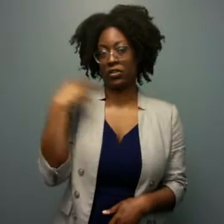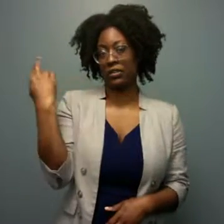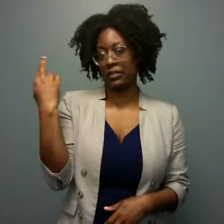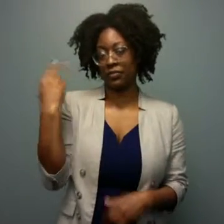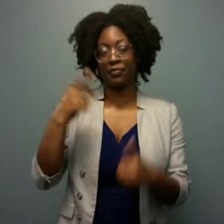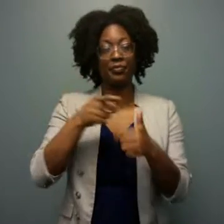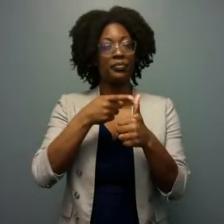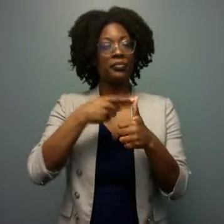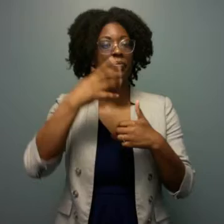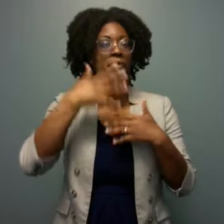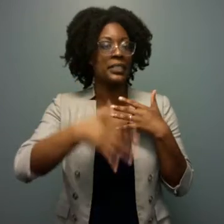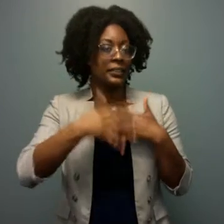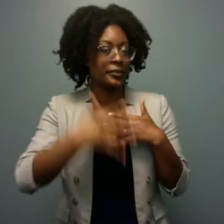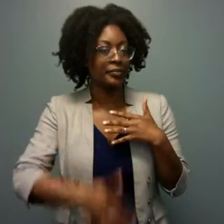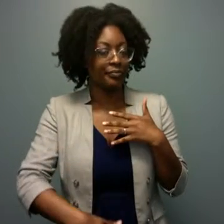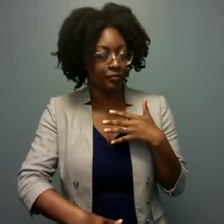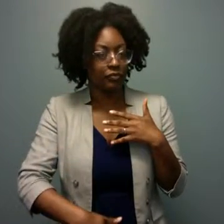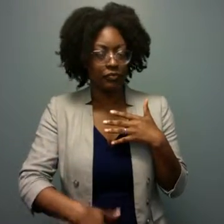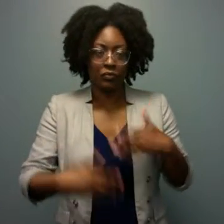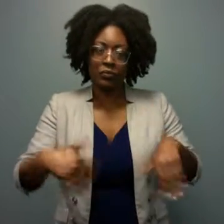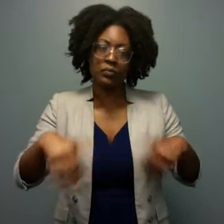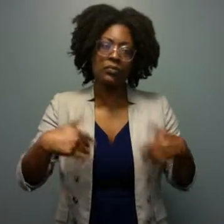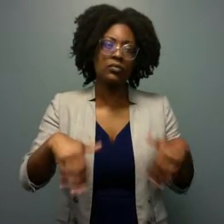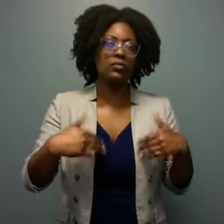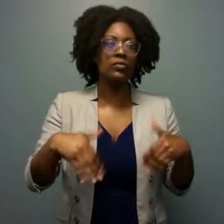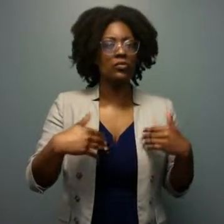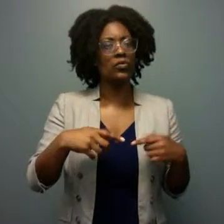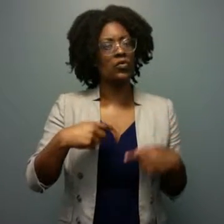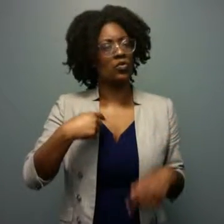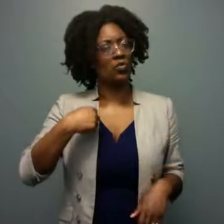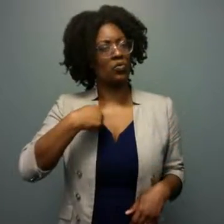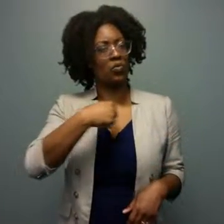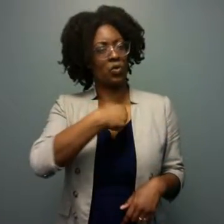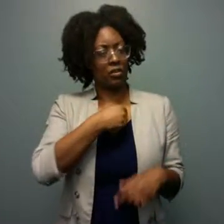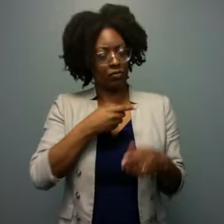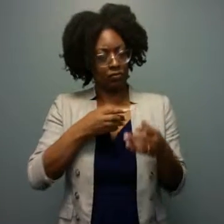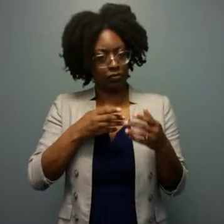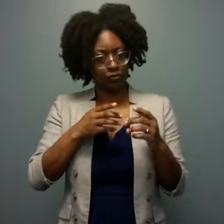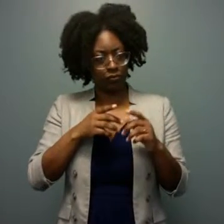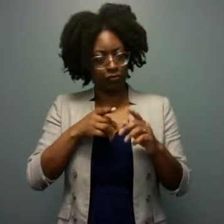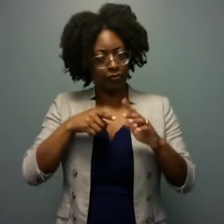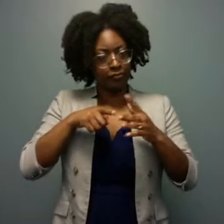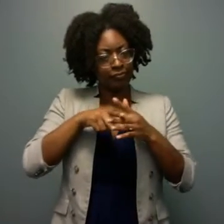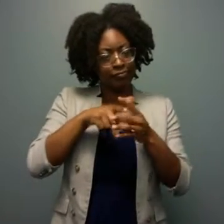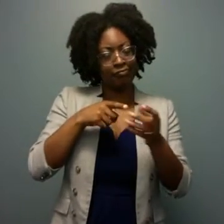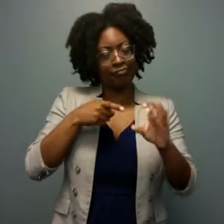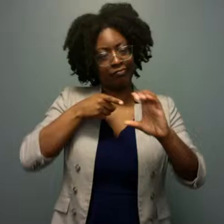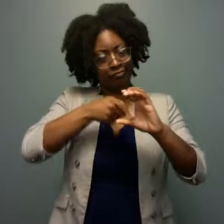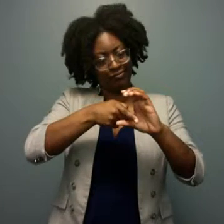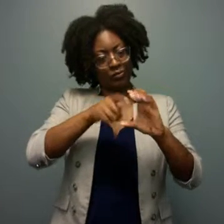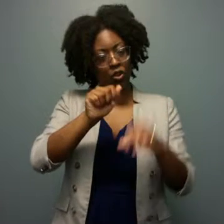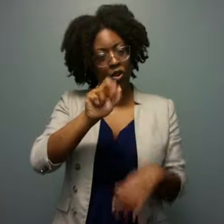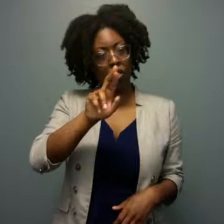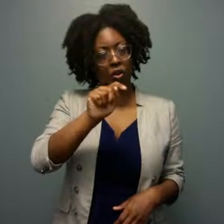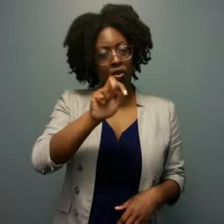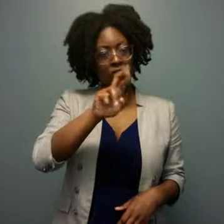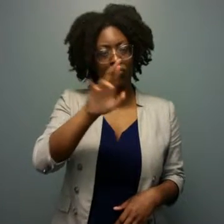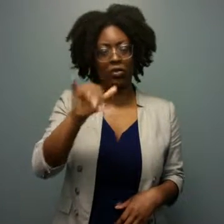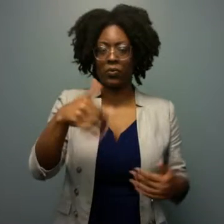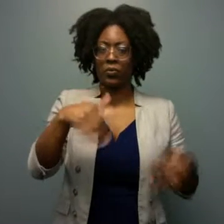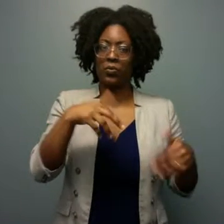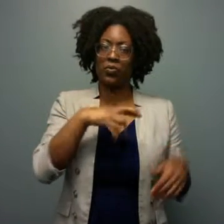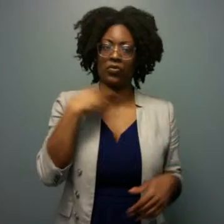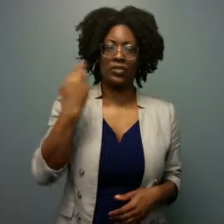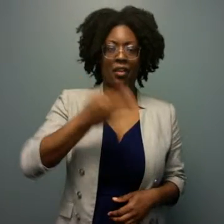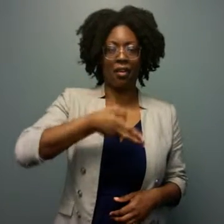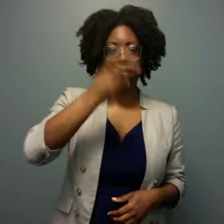bleeding. The risk of bleeding is greater when accessing an artery than a vein. Following the procedure, the hole made in the artery may be